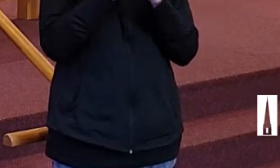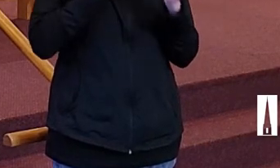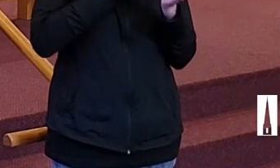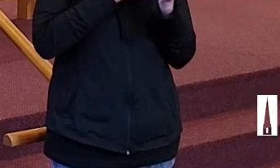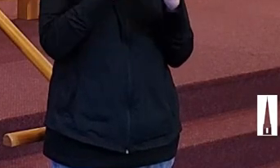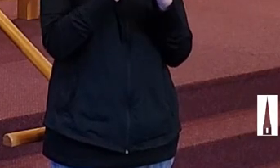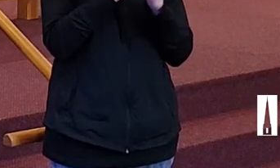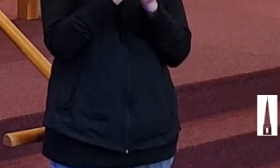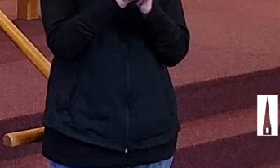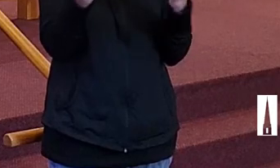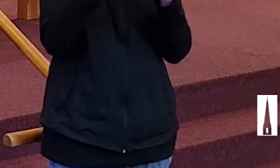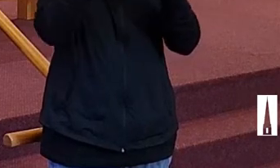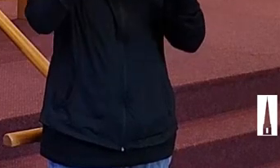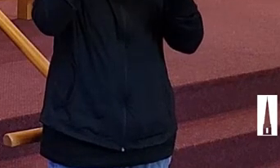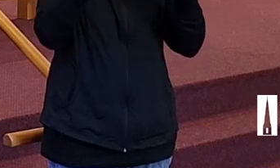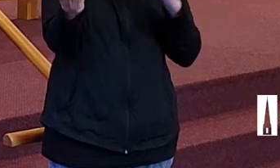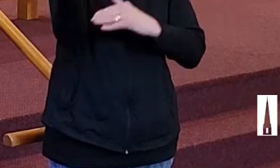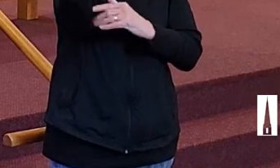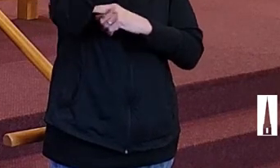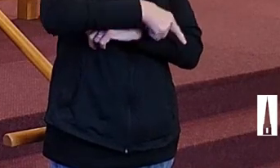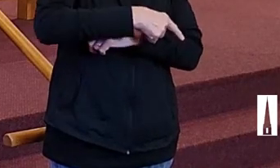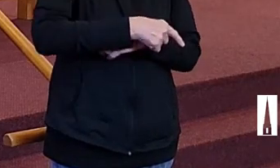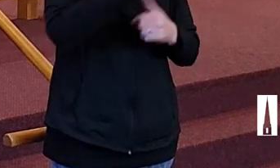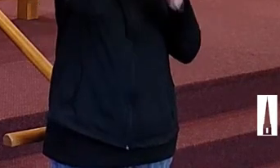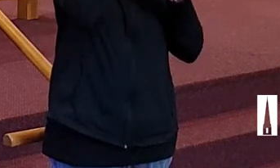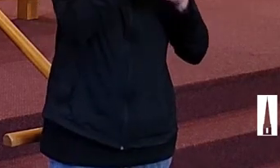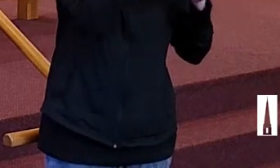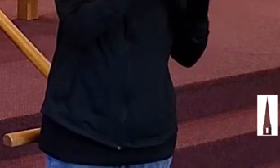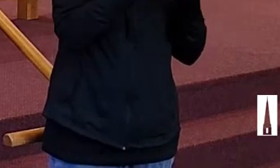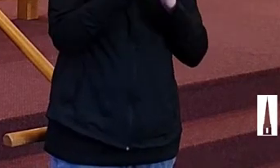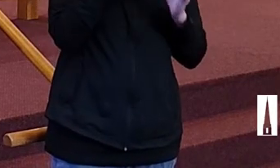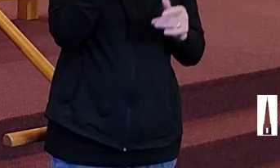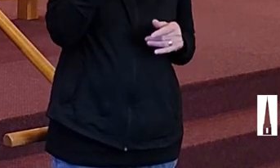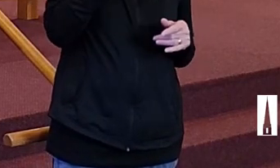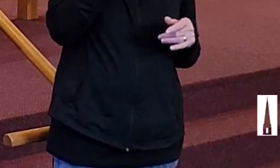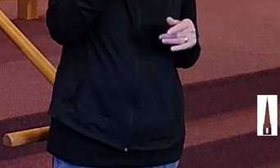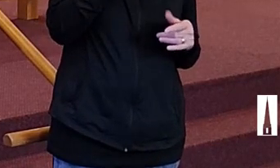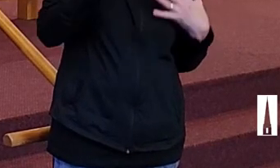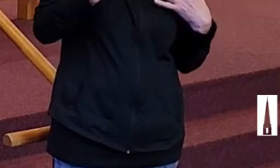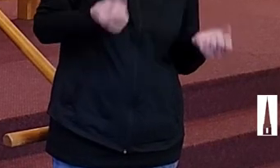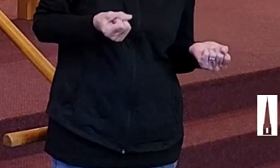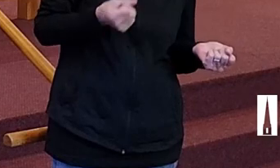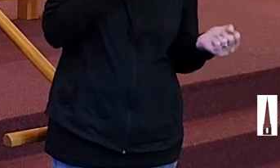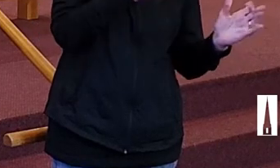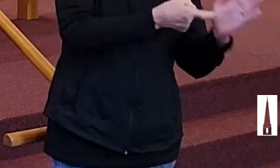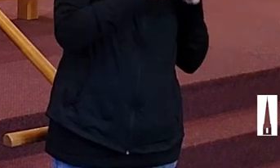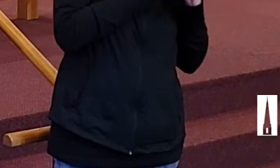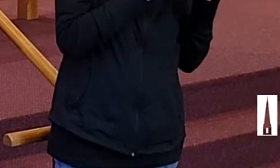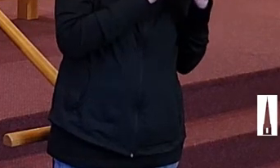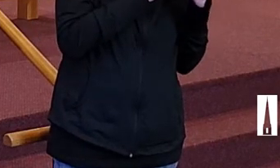Jesus says, "Those who are well have no need of a physician, but for those who are sick."